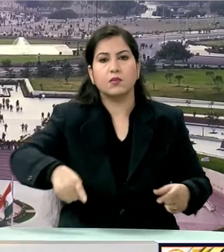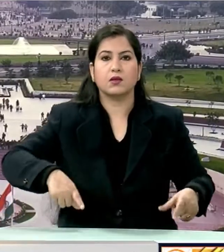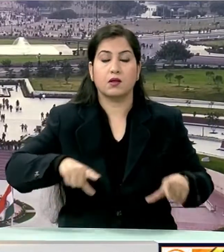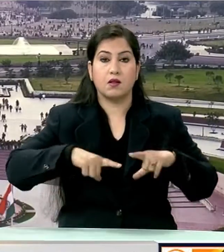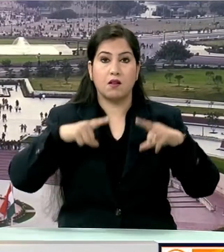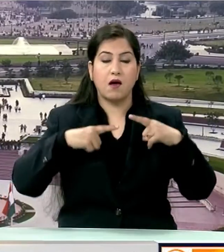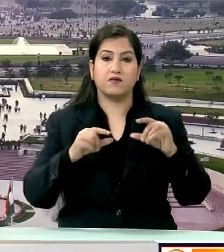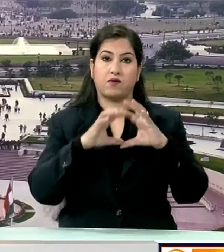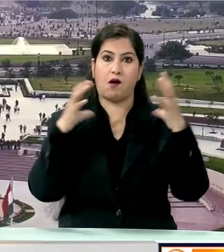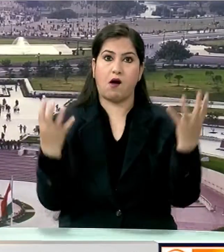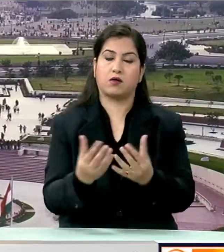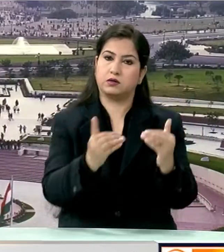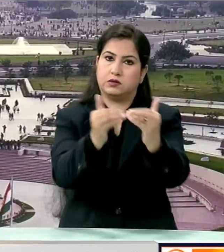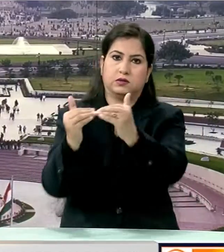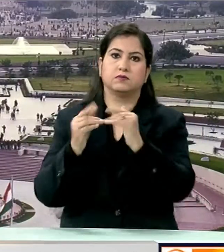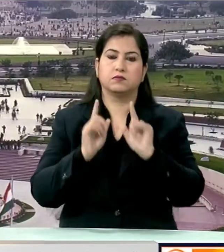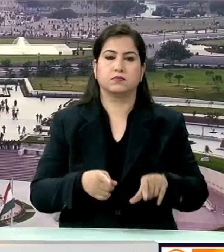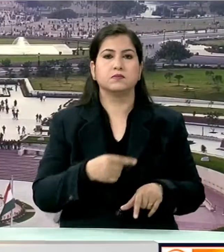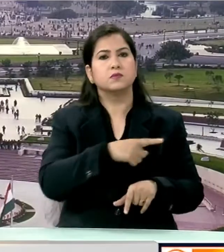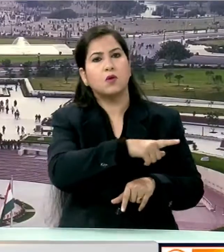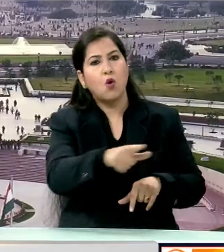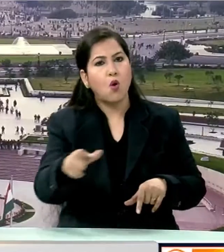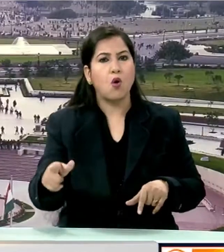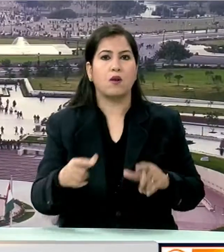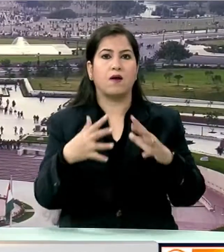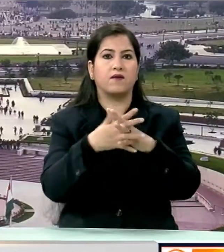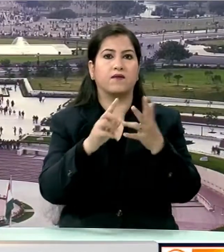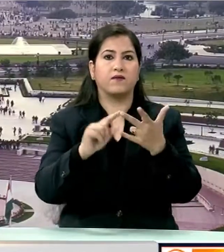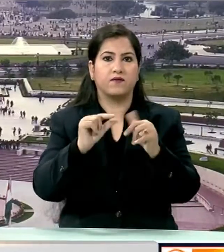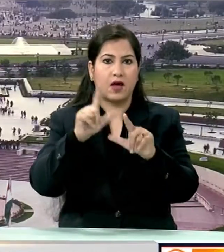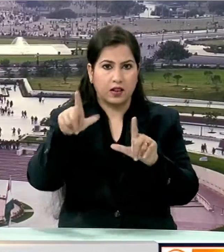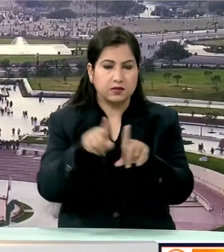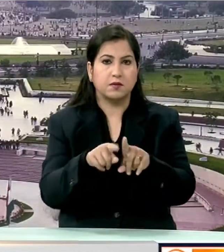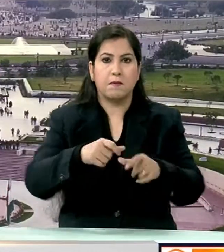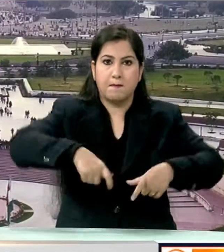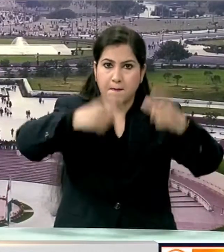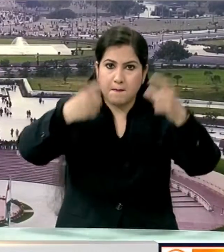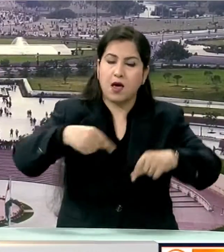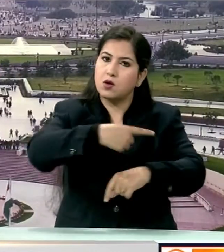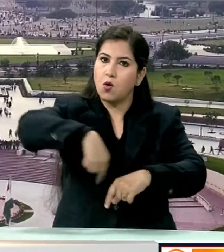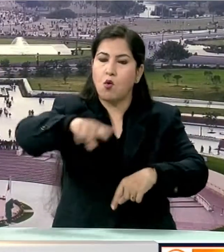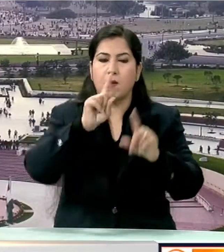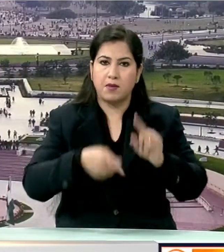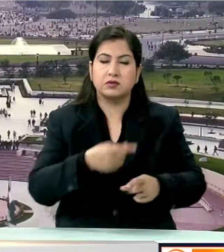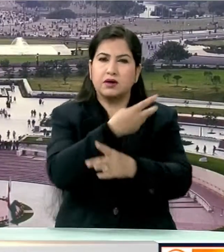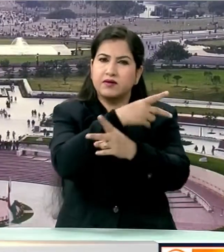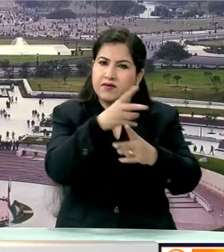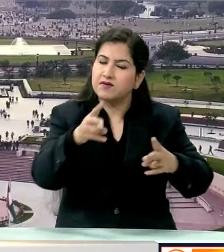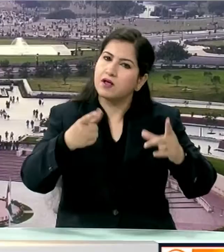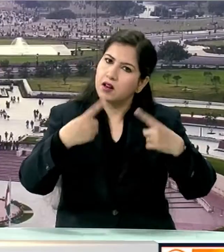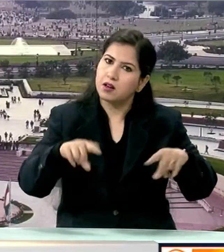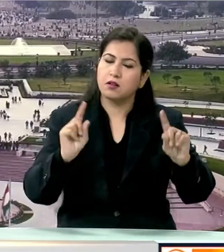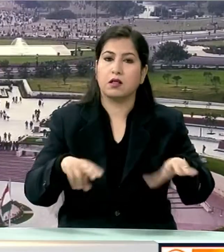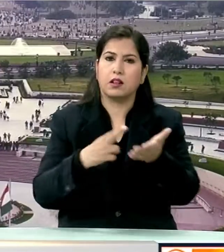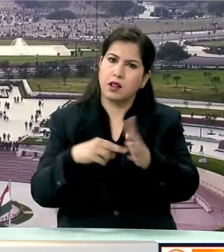Earth, encompasses all wild animal and plant species as a component of biodiversity as well as the